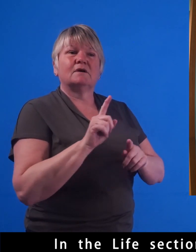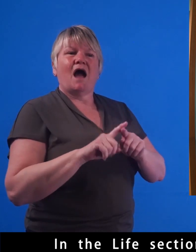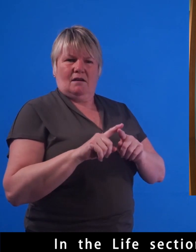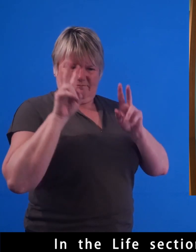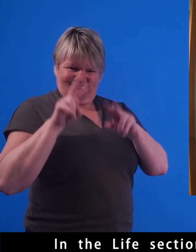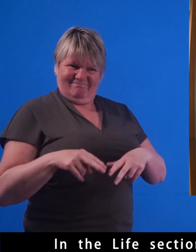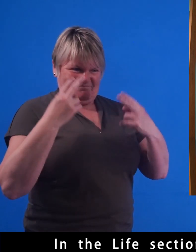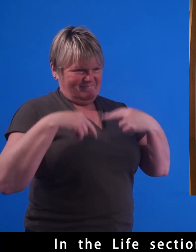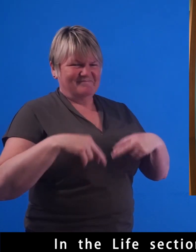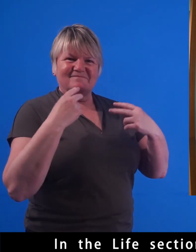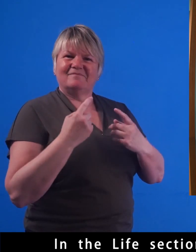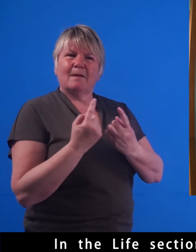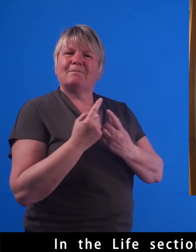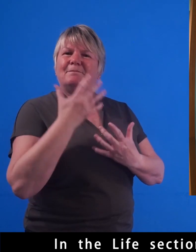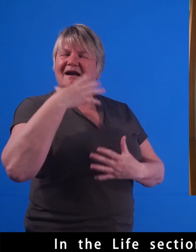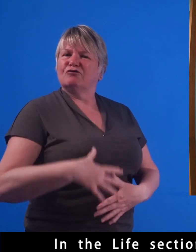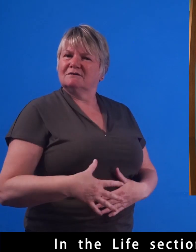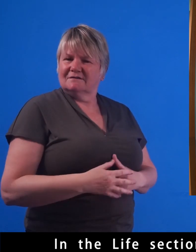entertainment, and appearance.